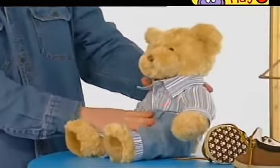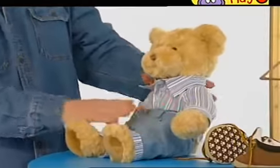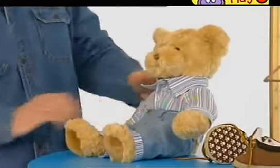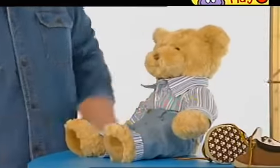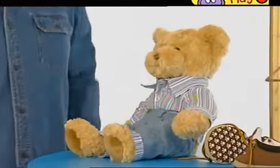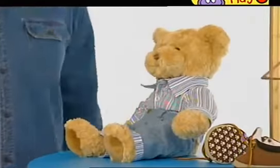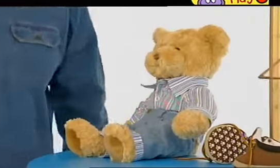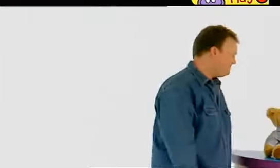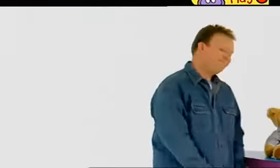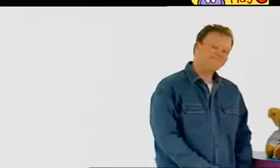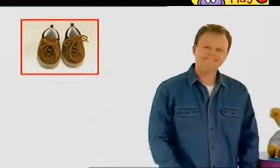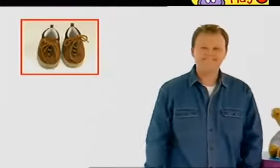good.